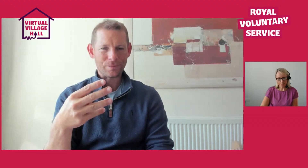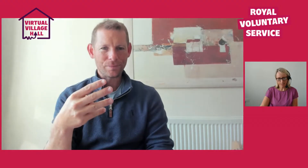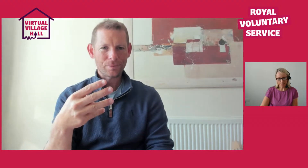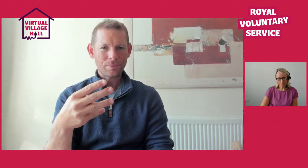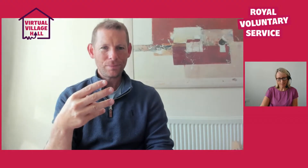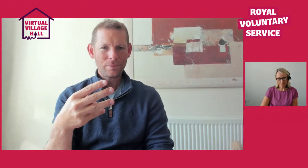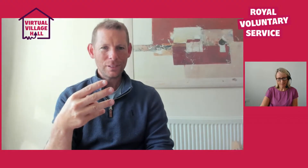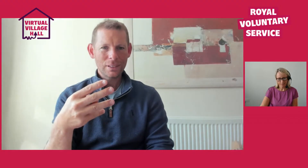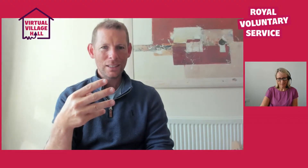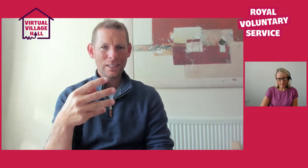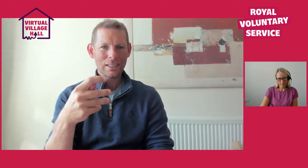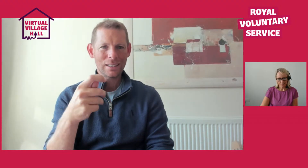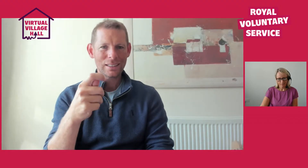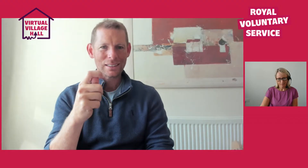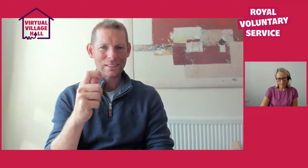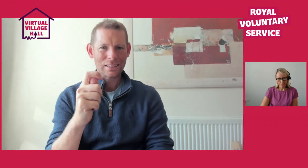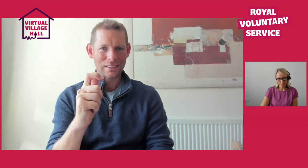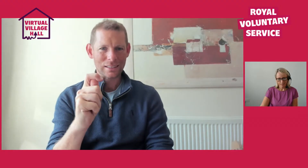So 9